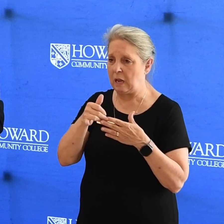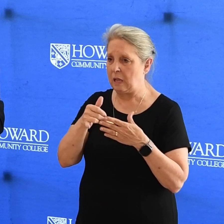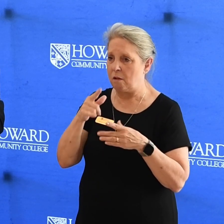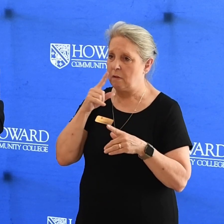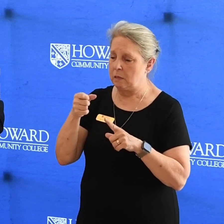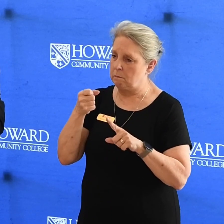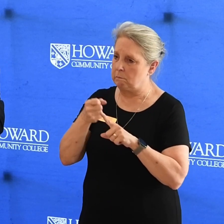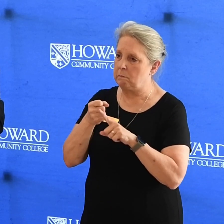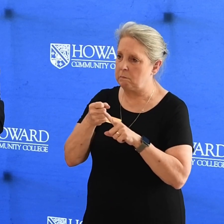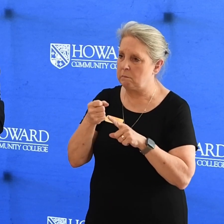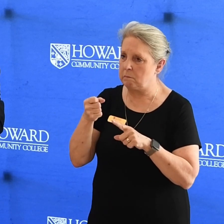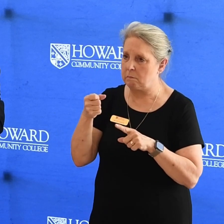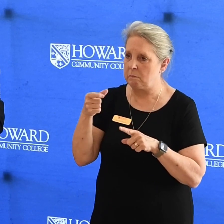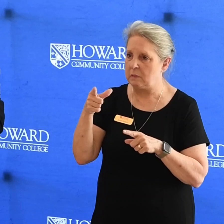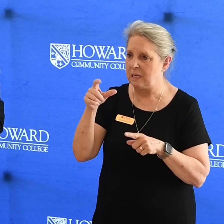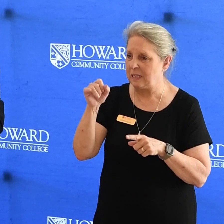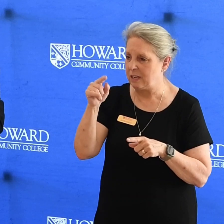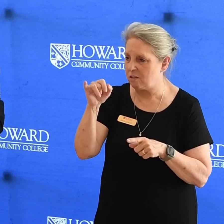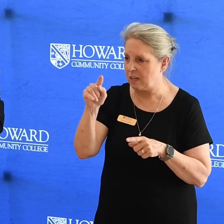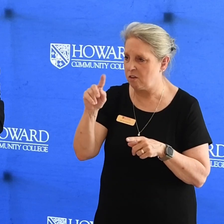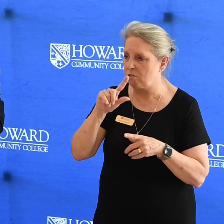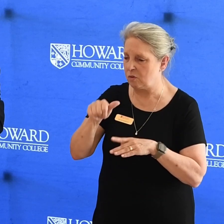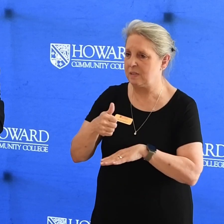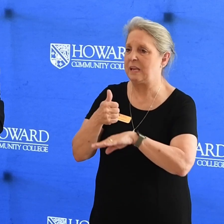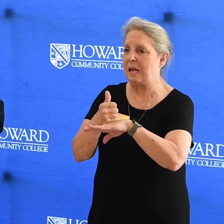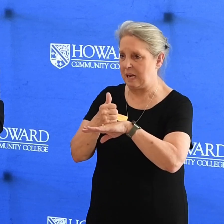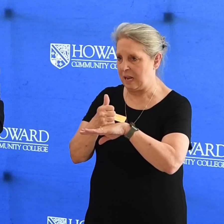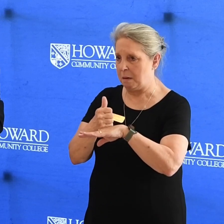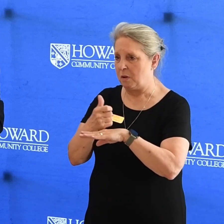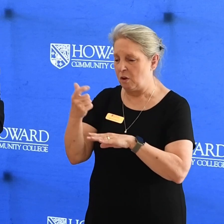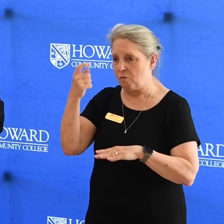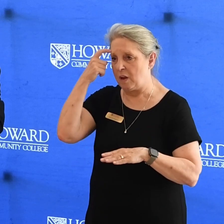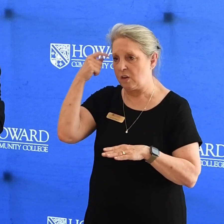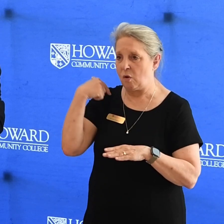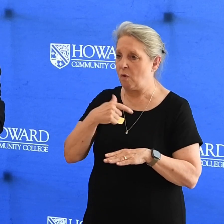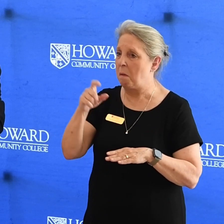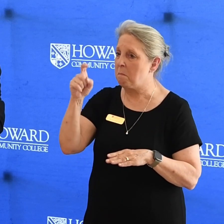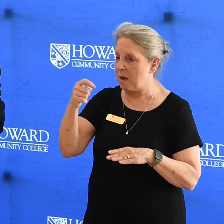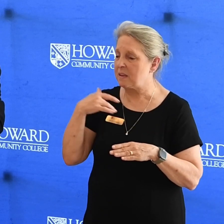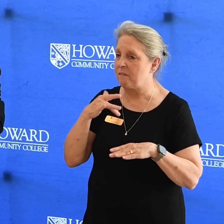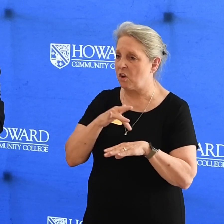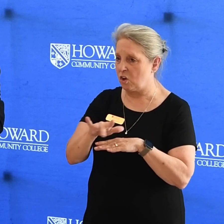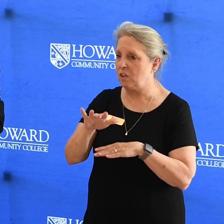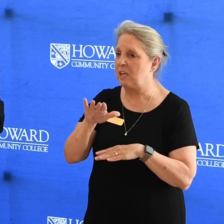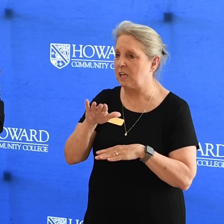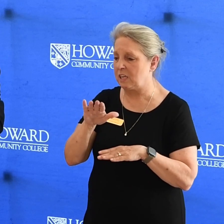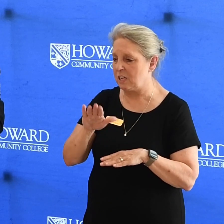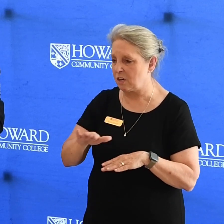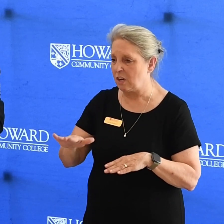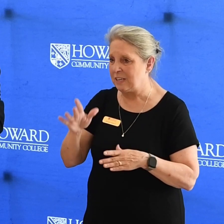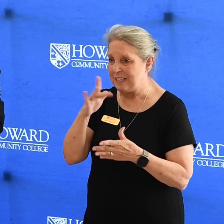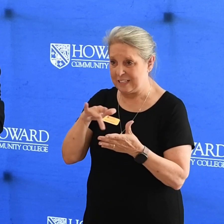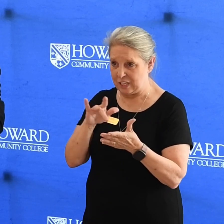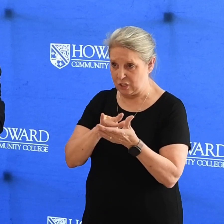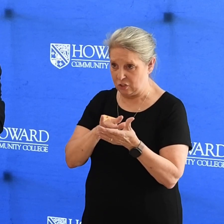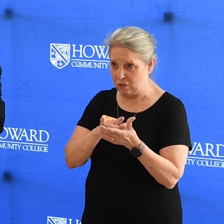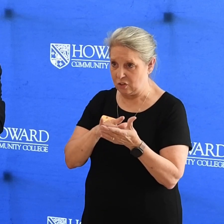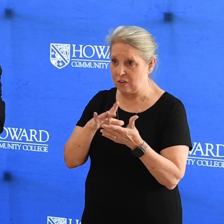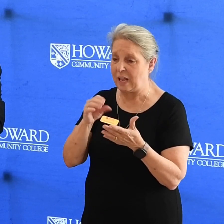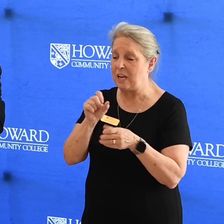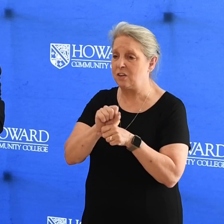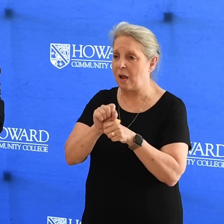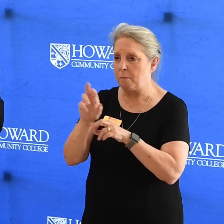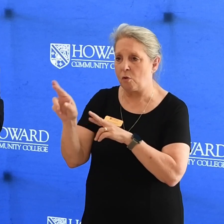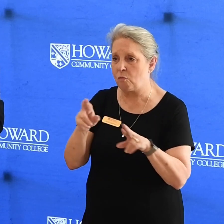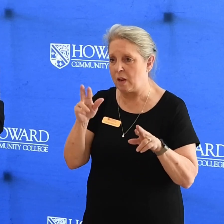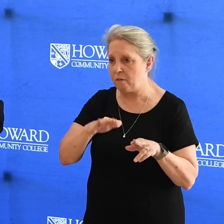helped set up and establish a recognition that we need to have early childhood centers and positions available